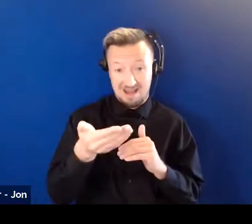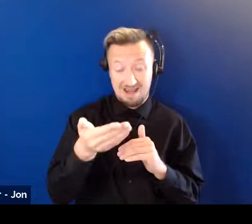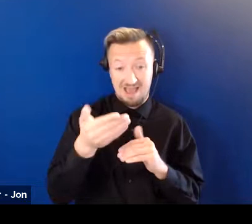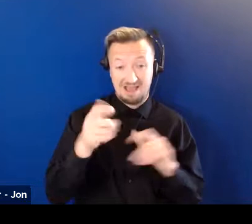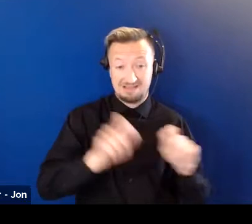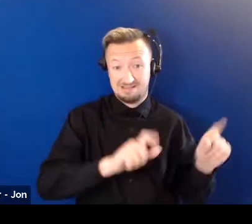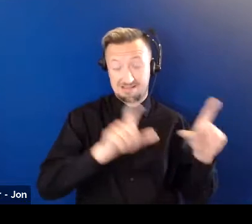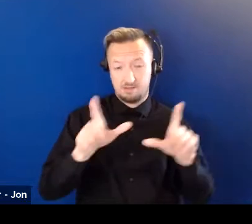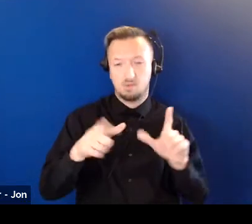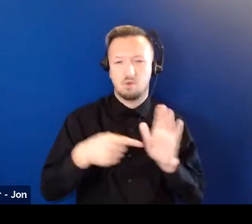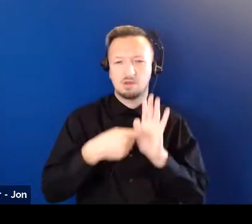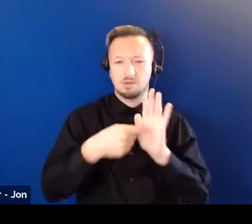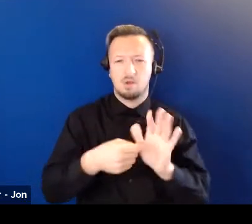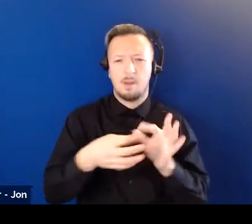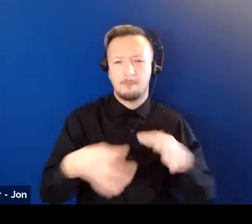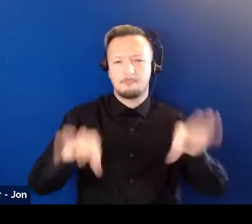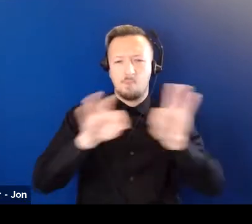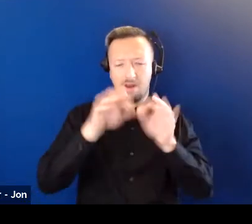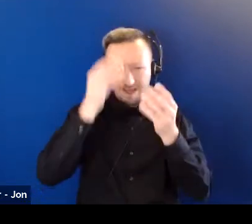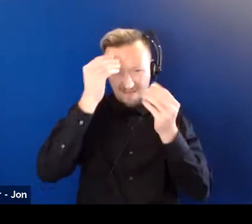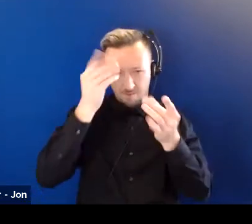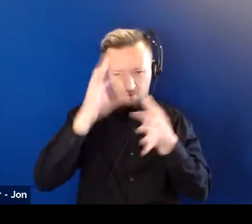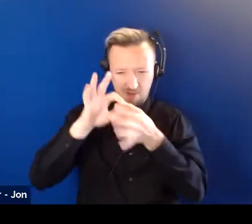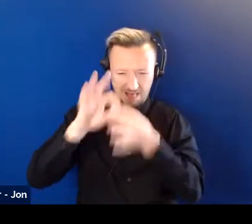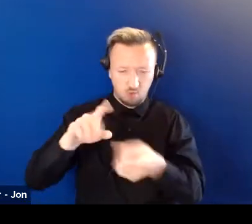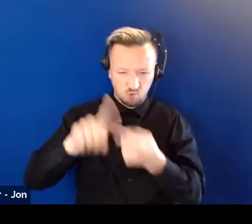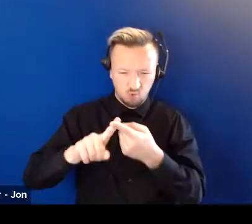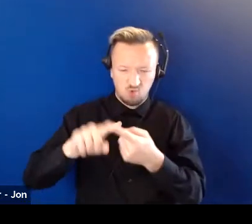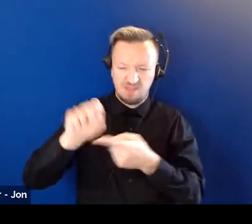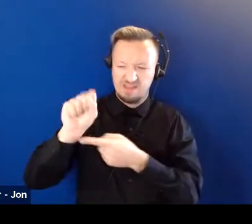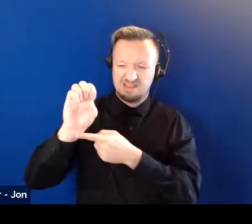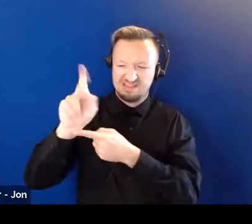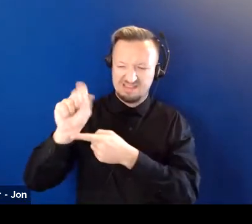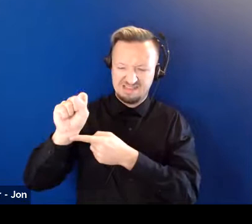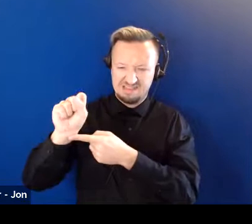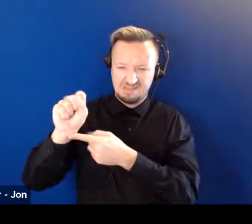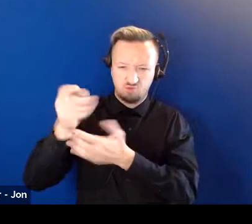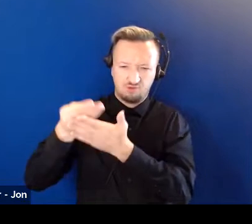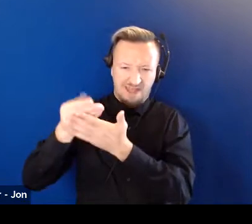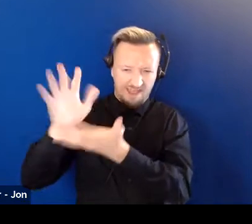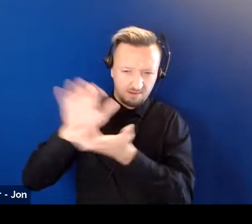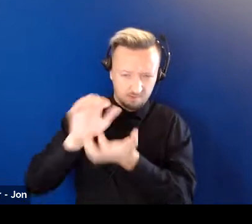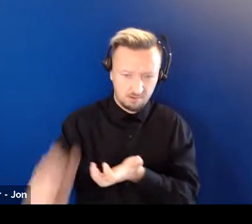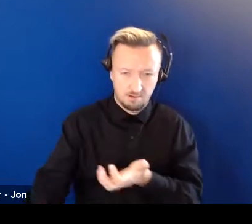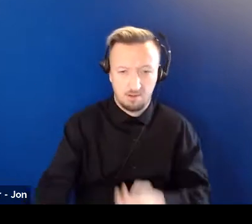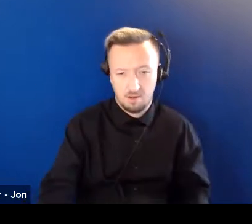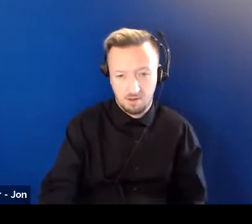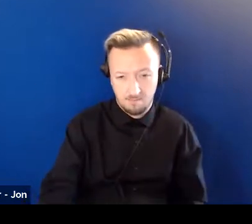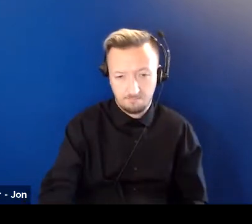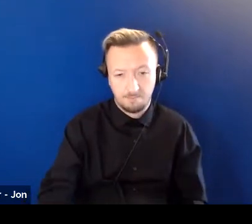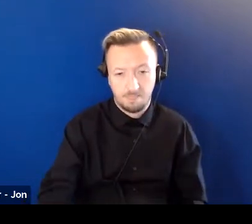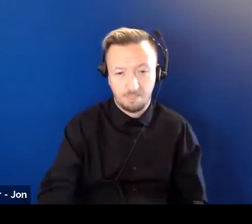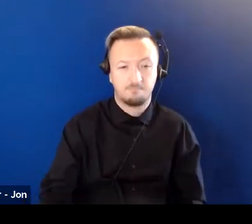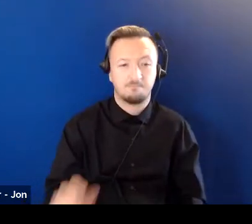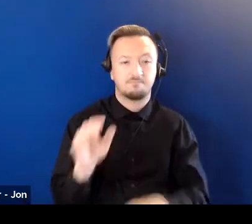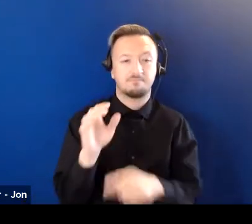grant. Those key elements include, we have a SEEKS advisory team that consists of people